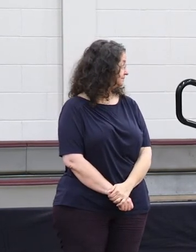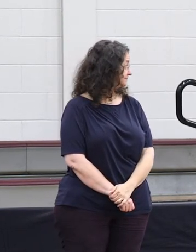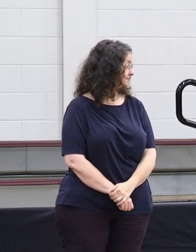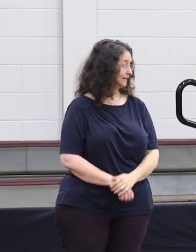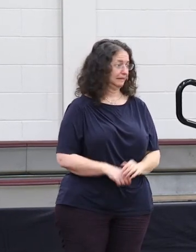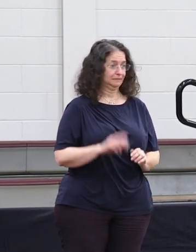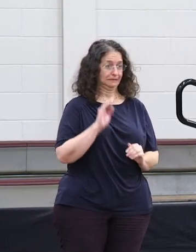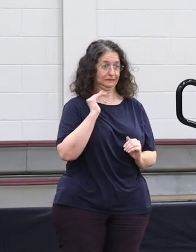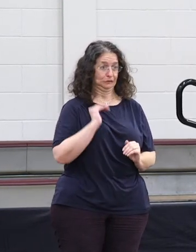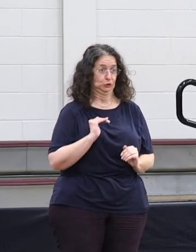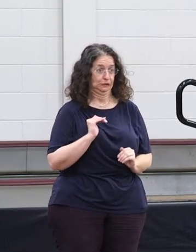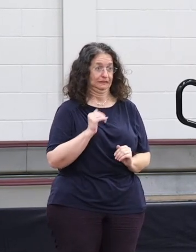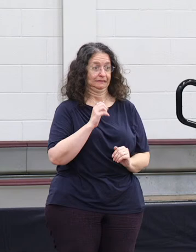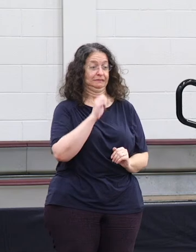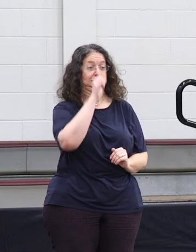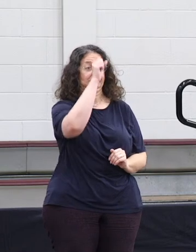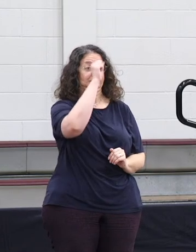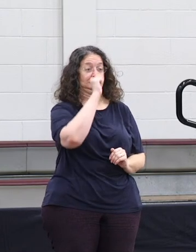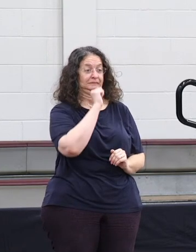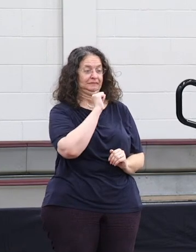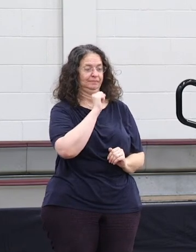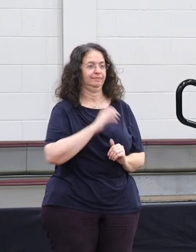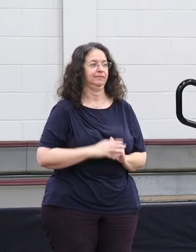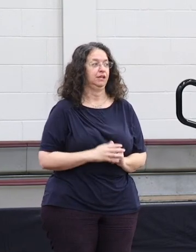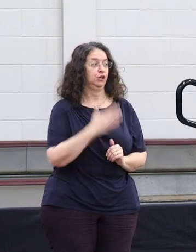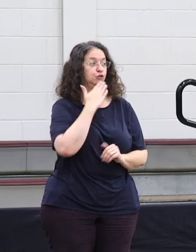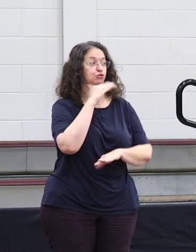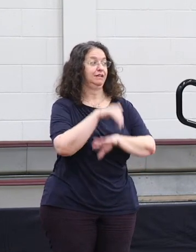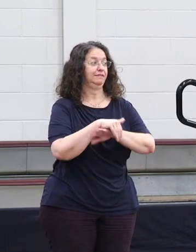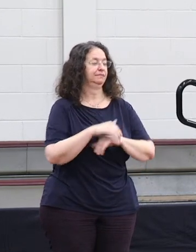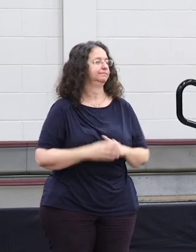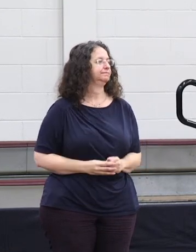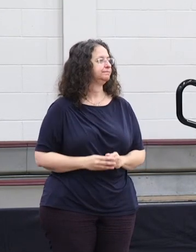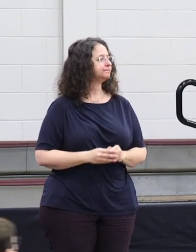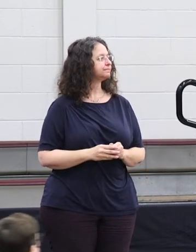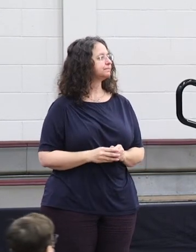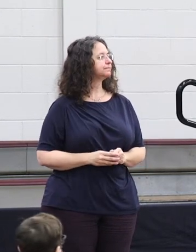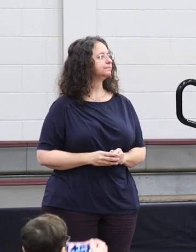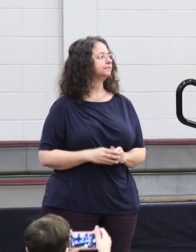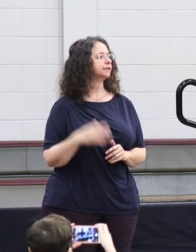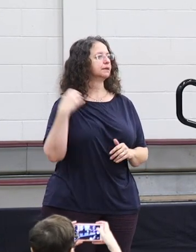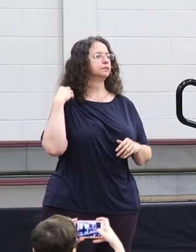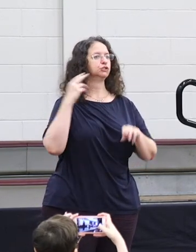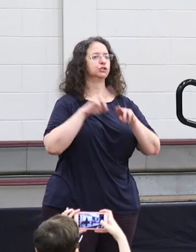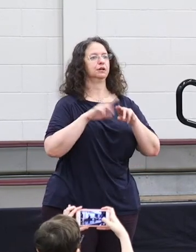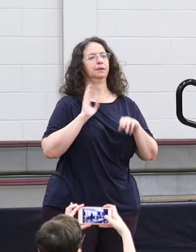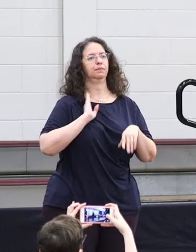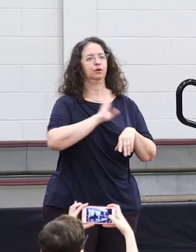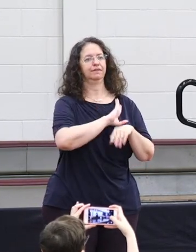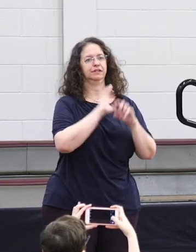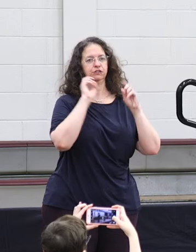Sorry, I'm really short. Good evening, everyone. As Chairwoman of the Bristol Board of